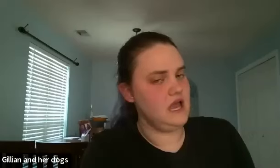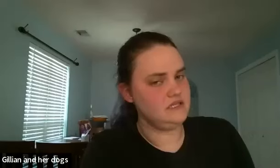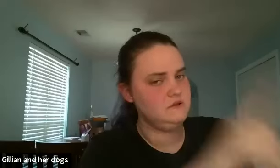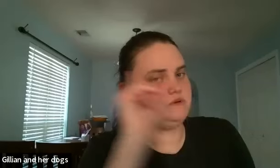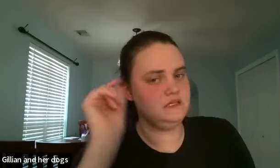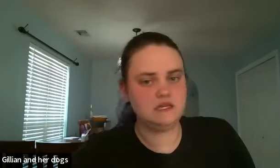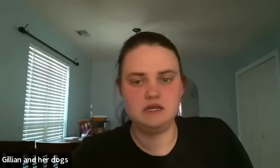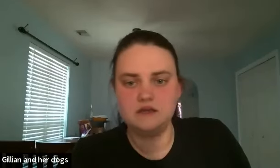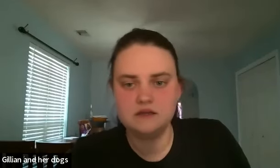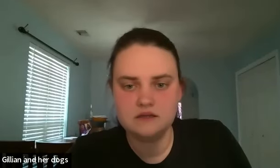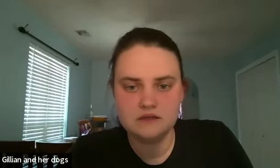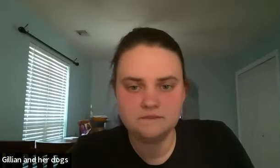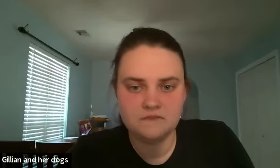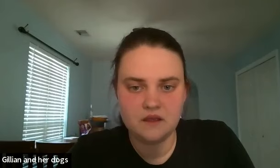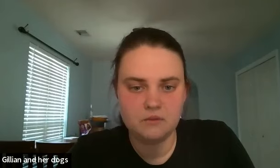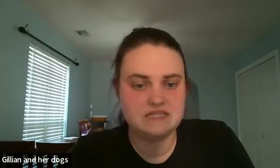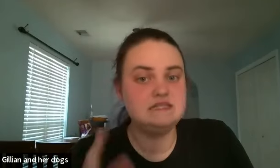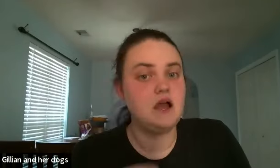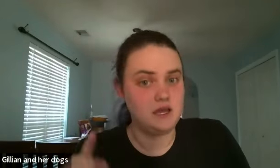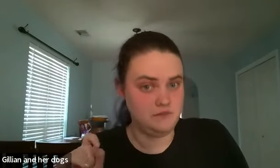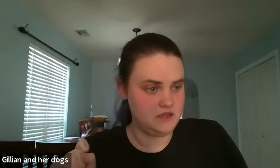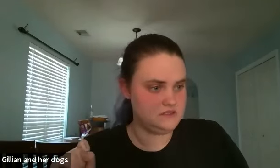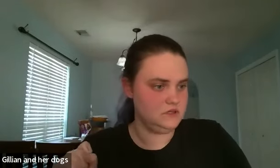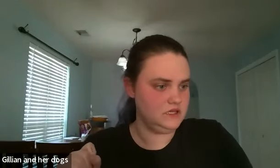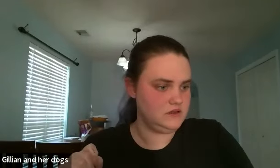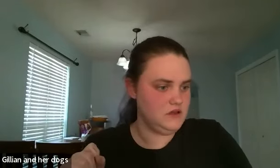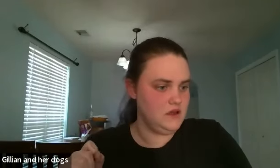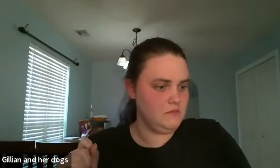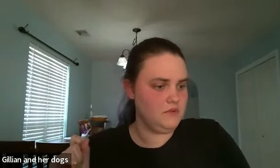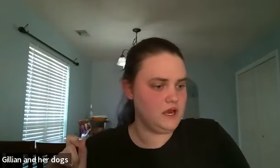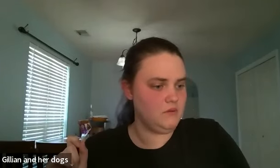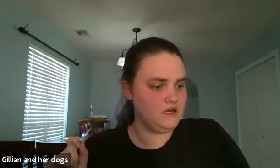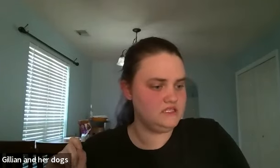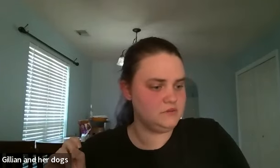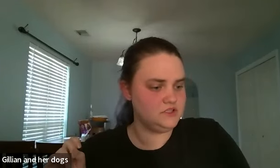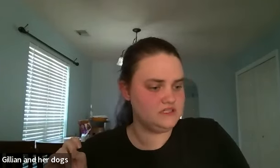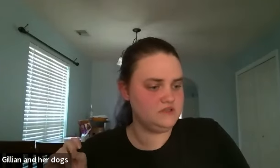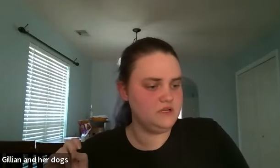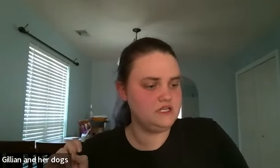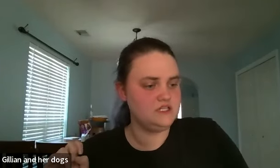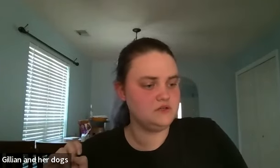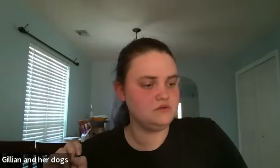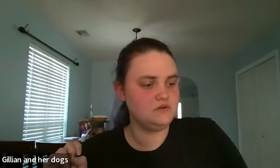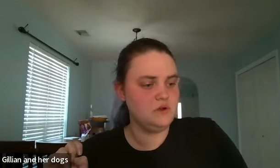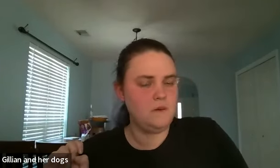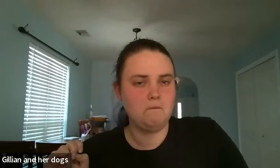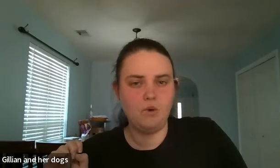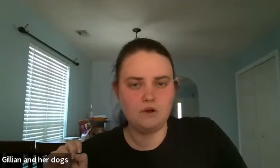last week we did time last week, but I wanted to double check. Did we do